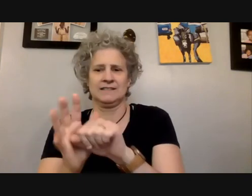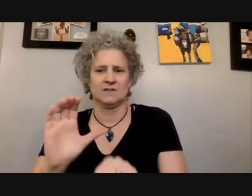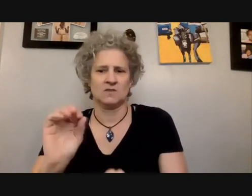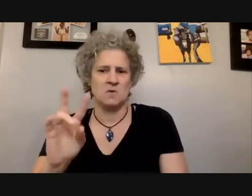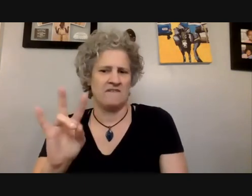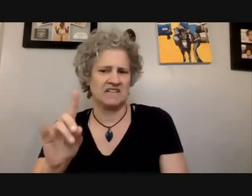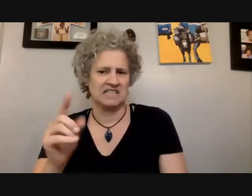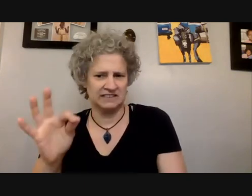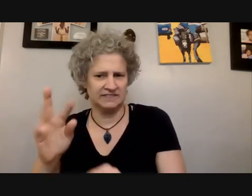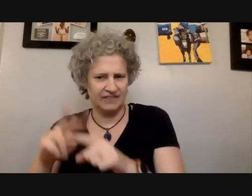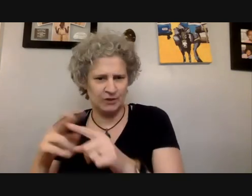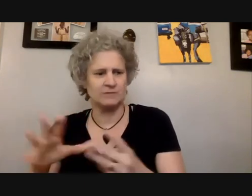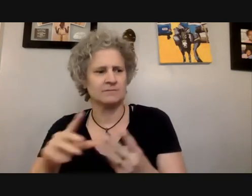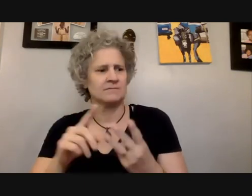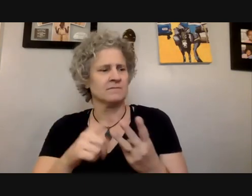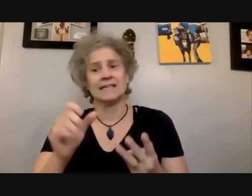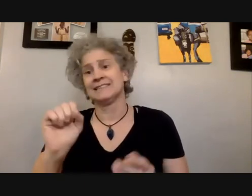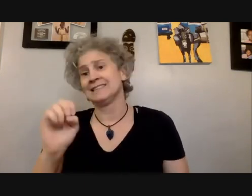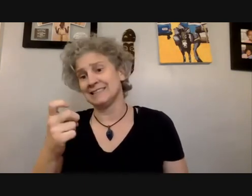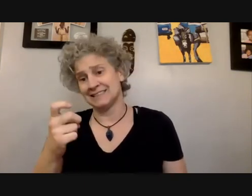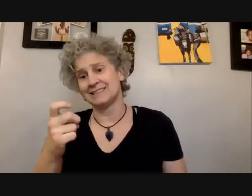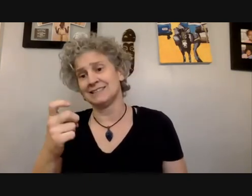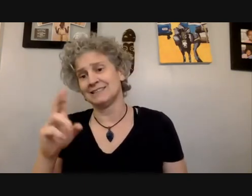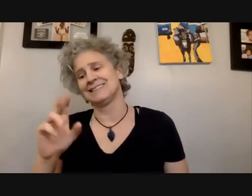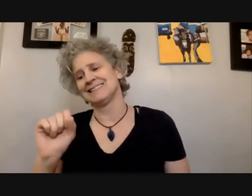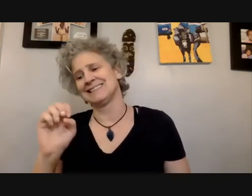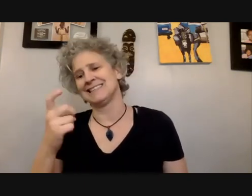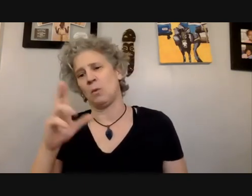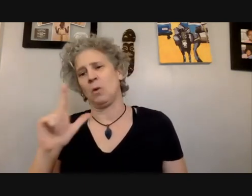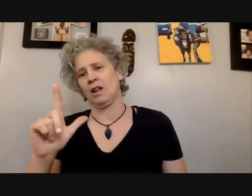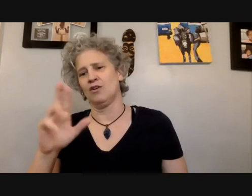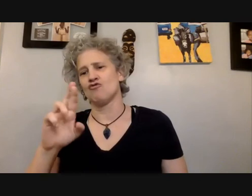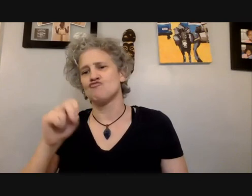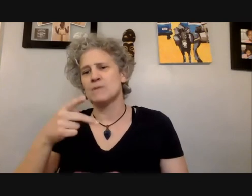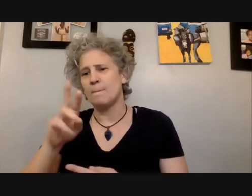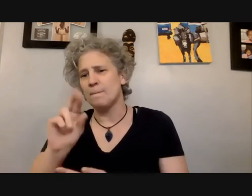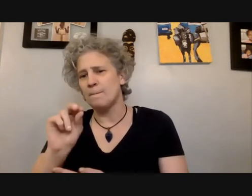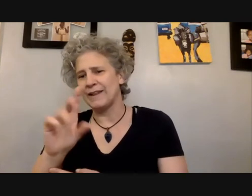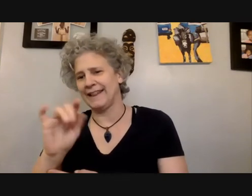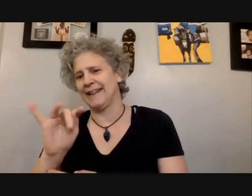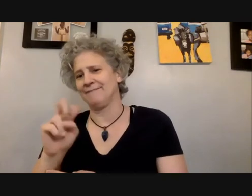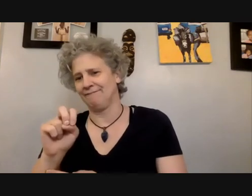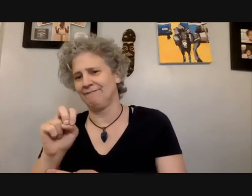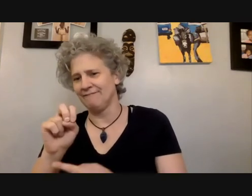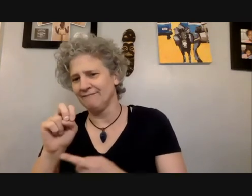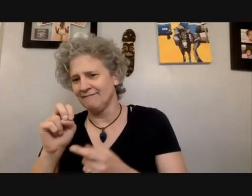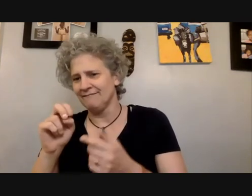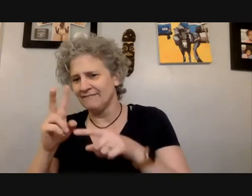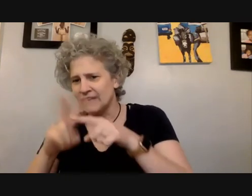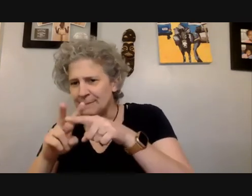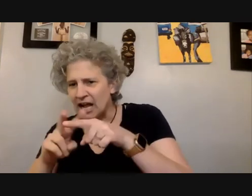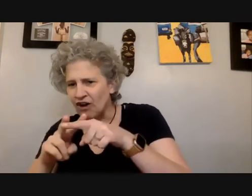And then if there's enough time, we're going to talk about COVID vocabulary, as well as some,